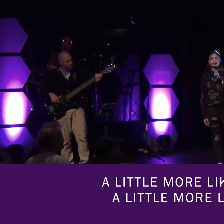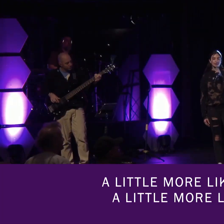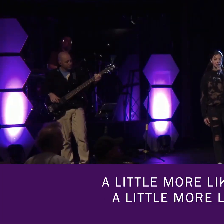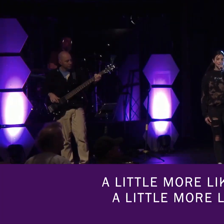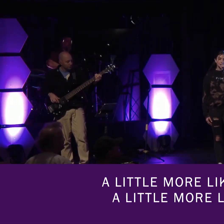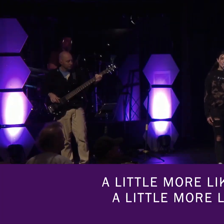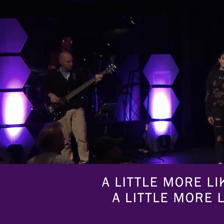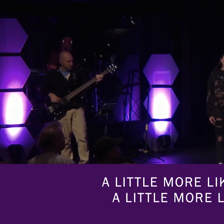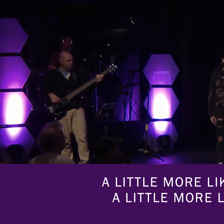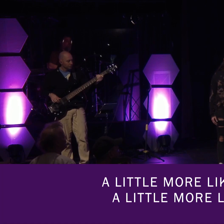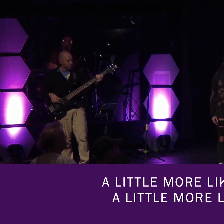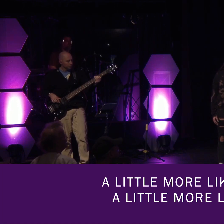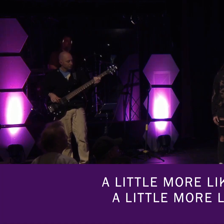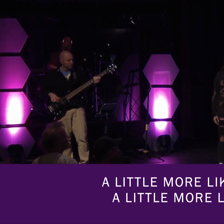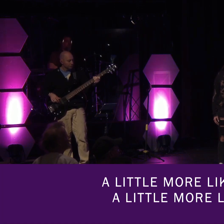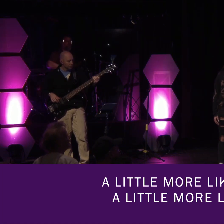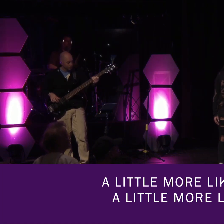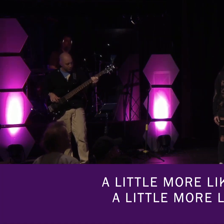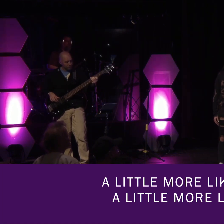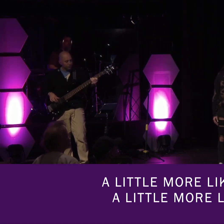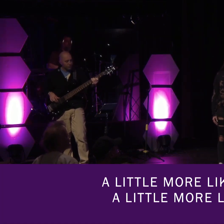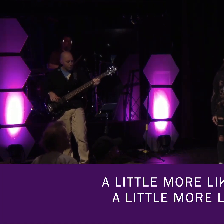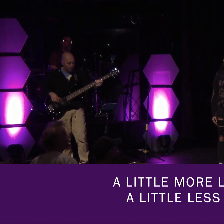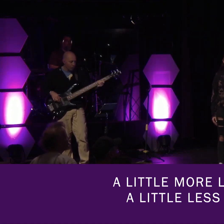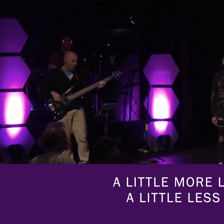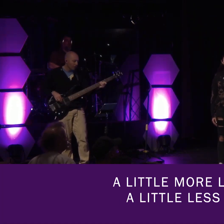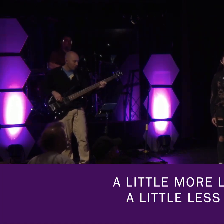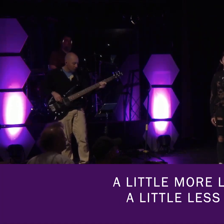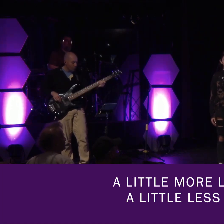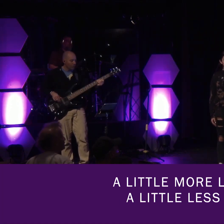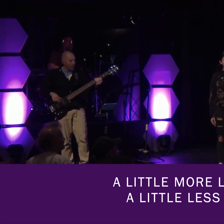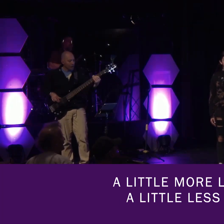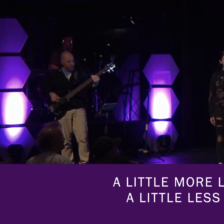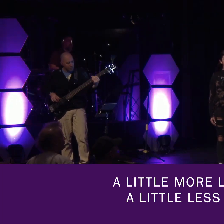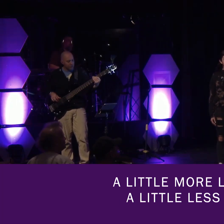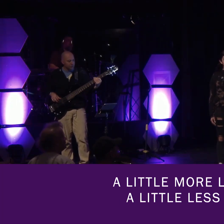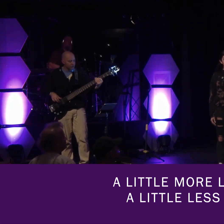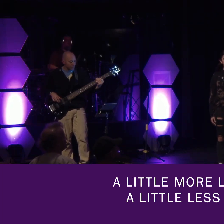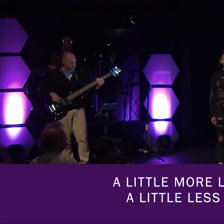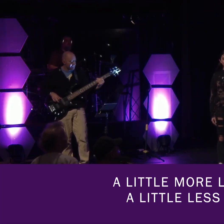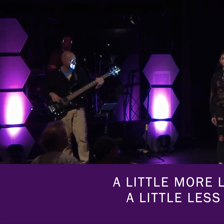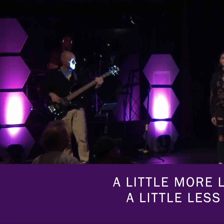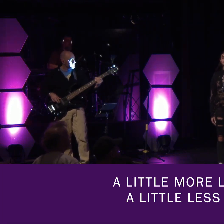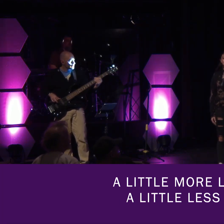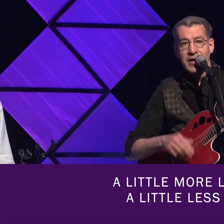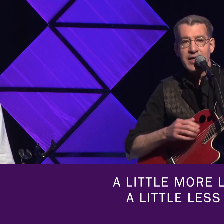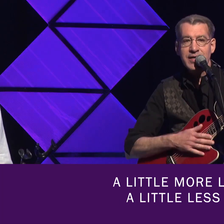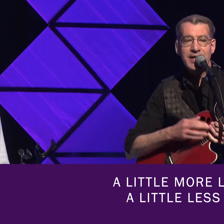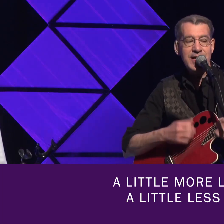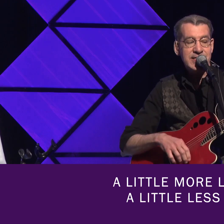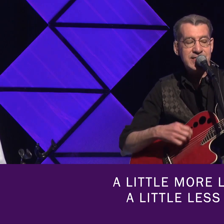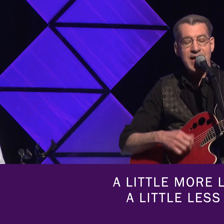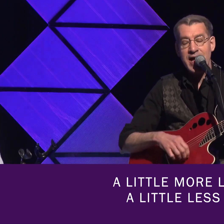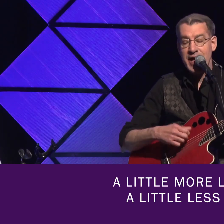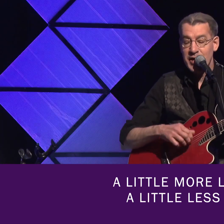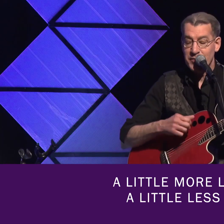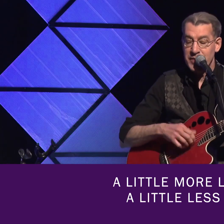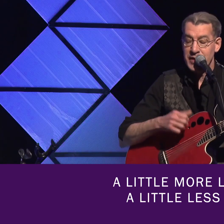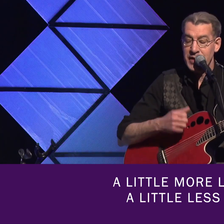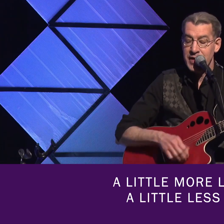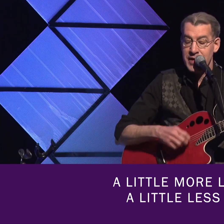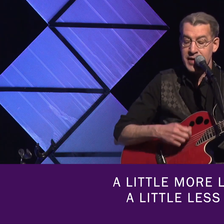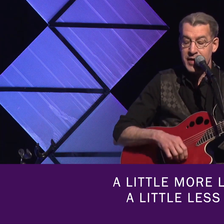patience, a little more like peace, a little more like Jesus, a little less